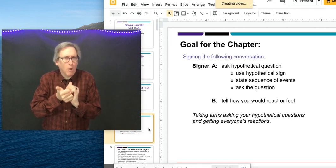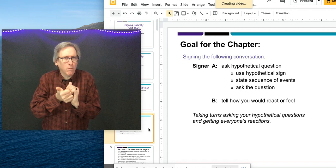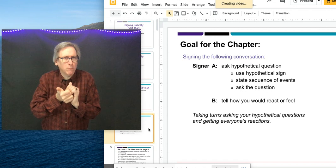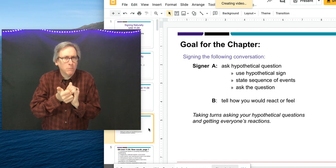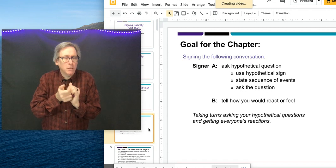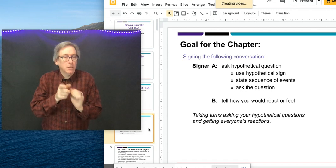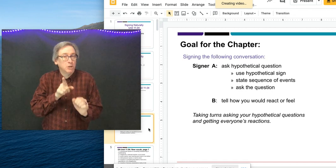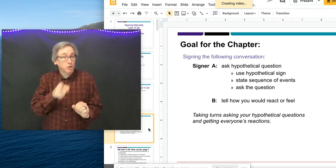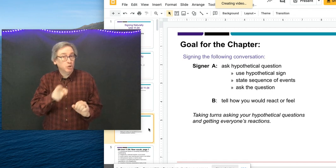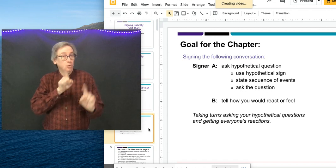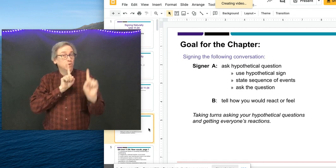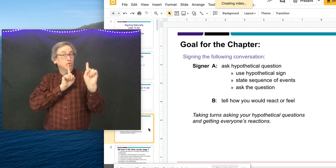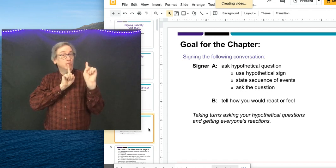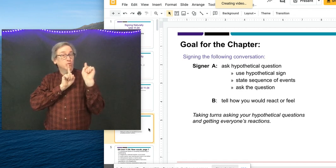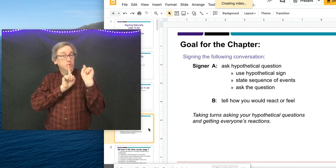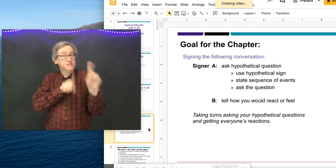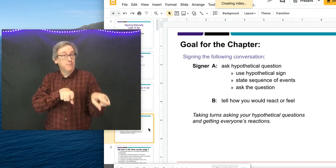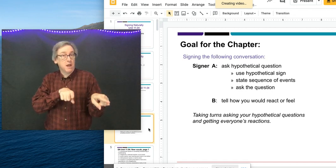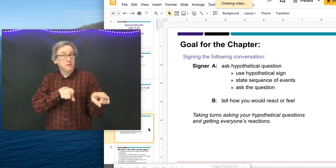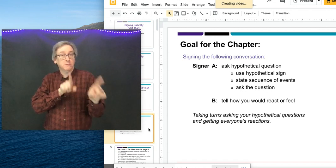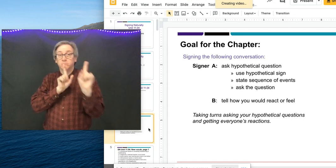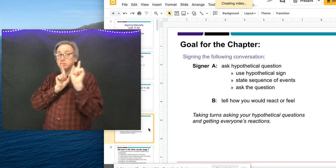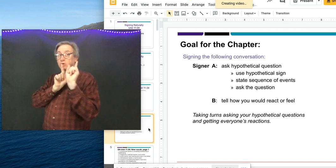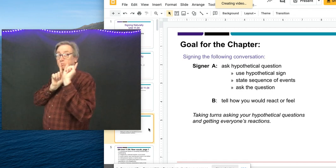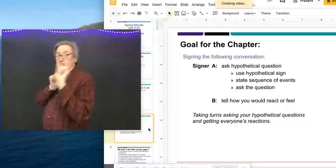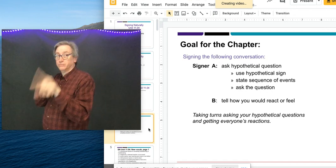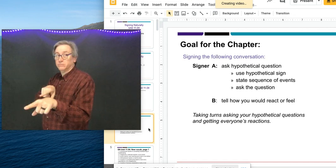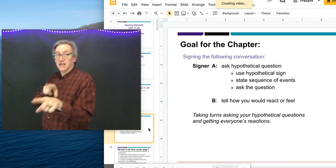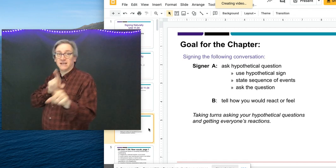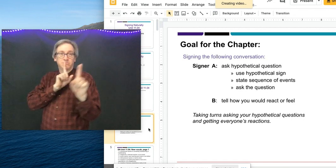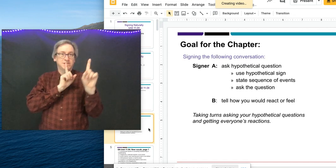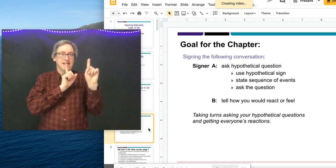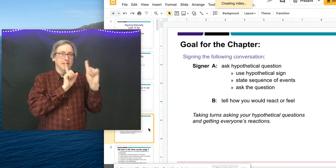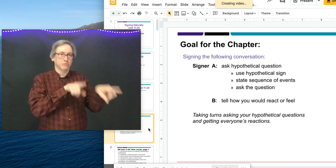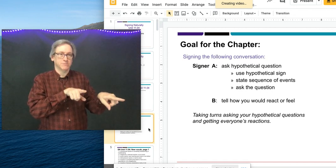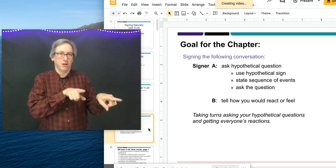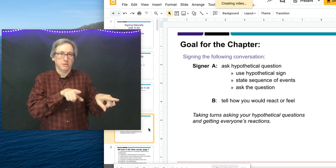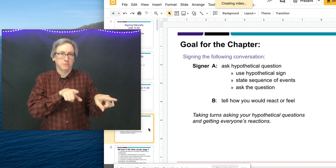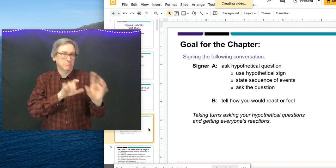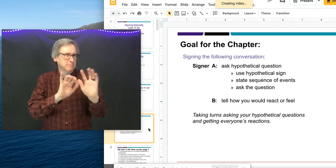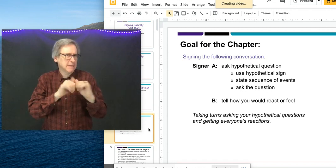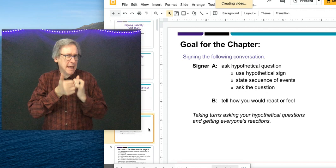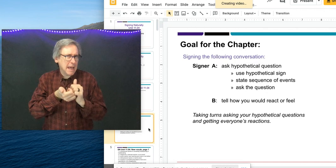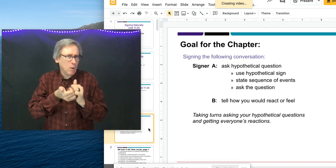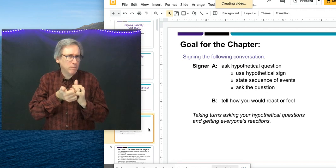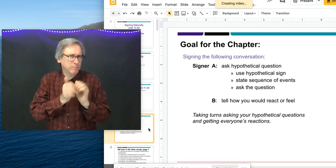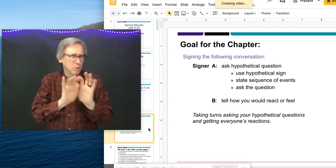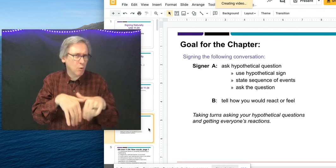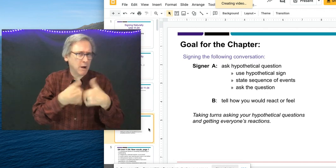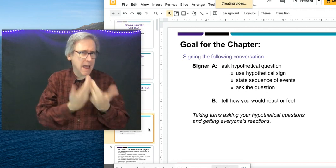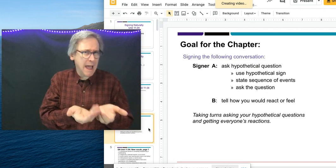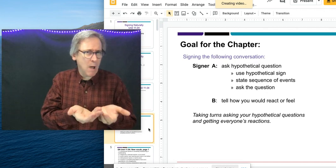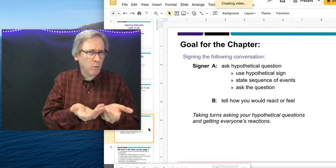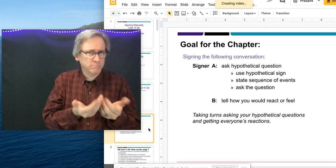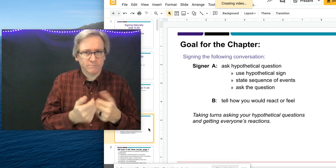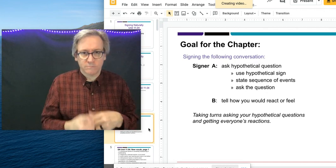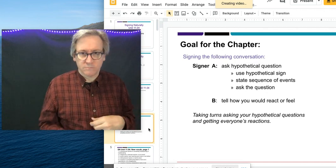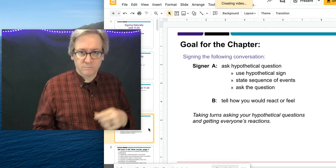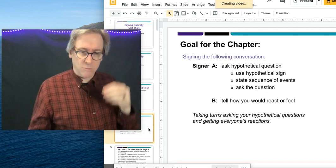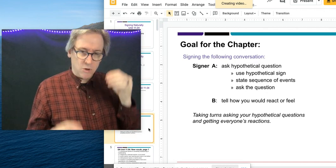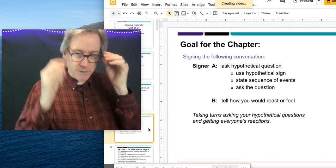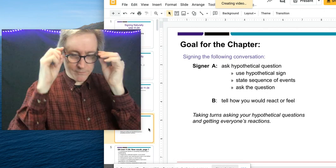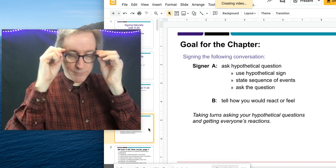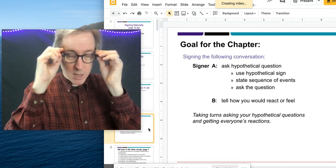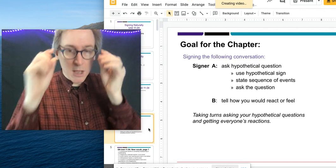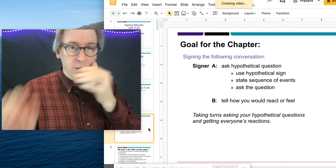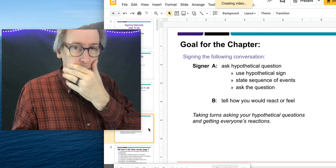how. You respond, so like say respond how, or how.